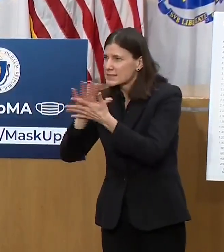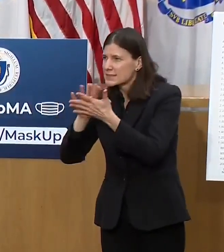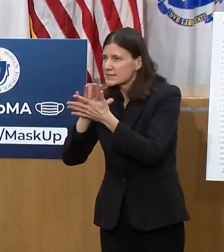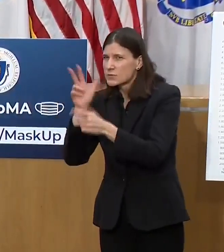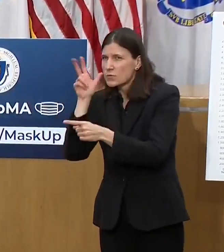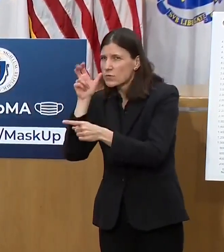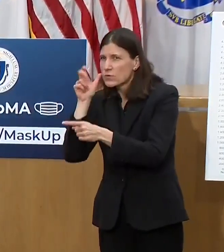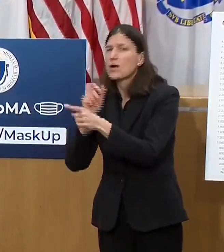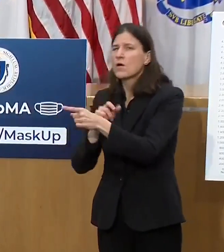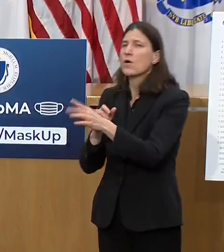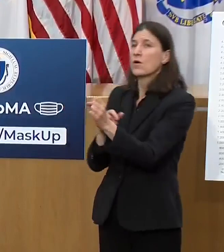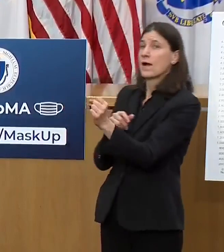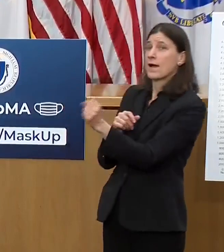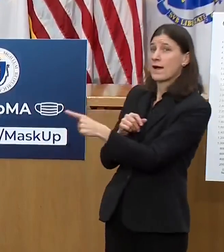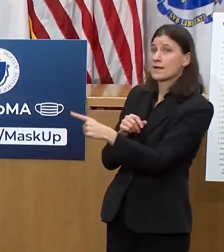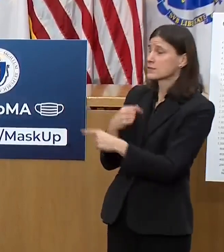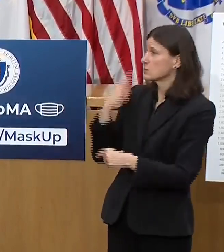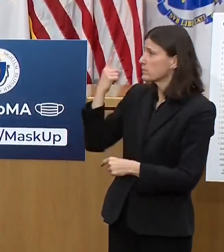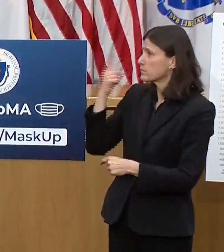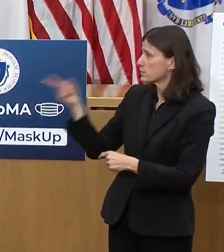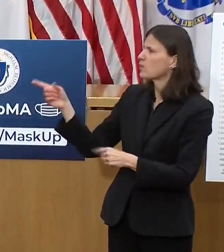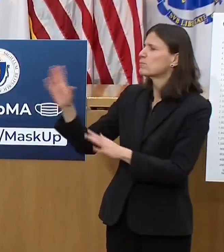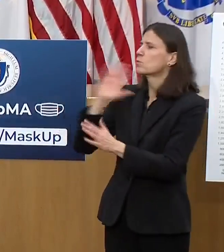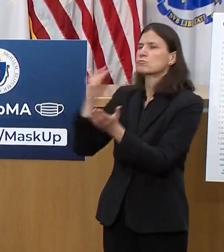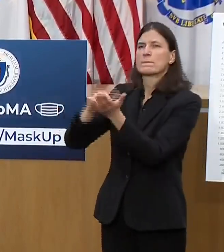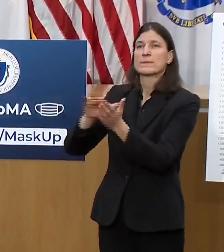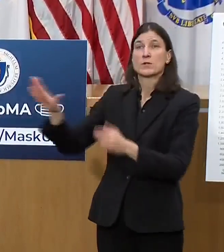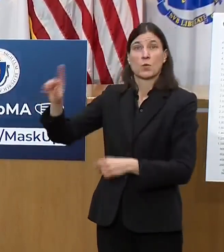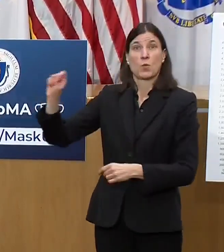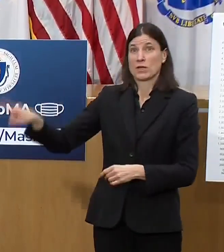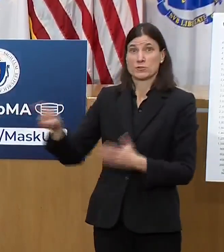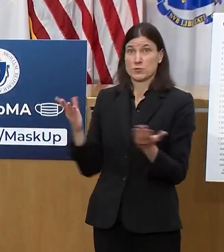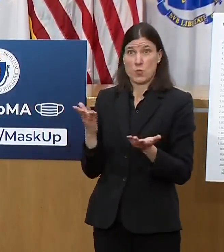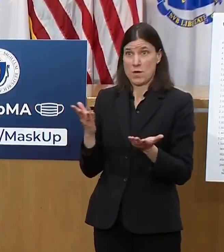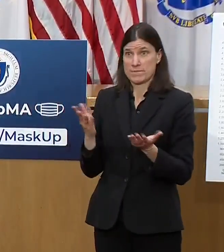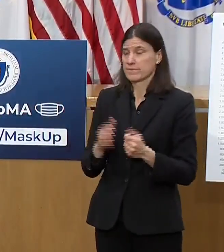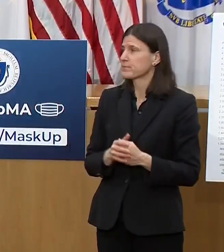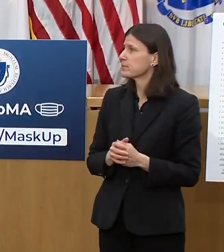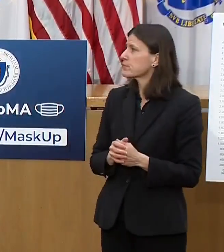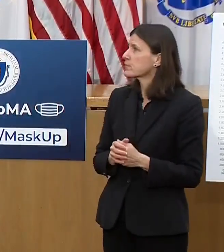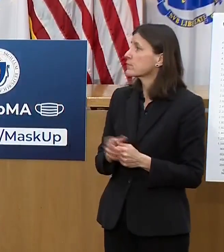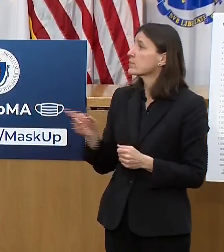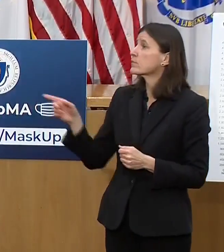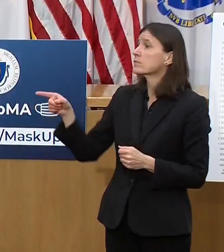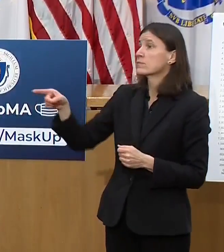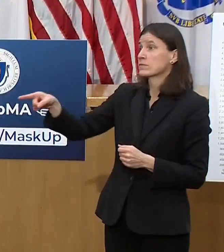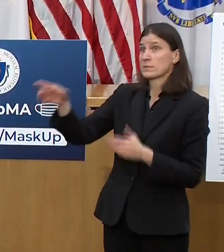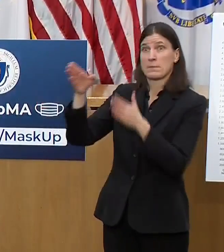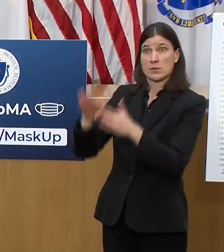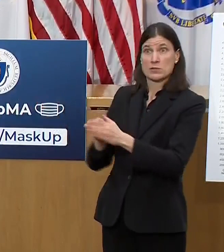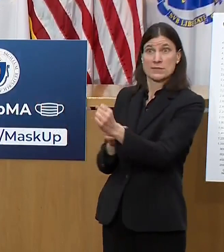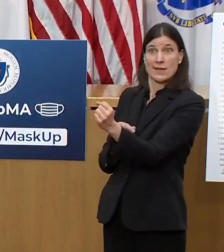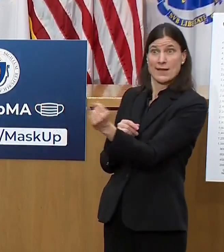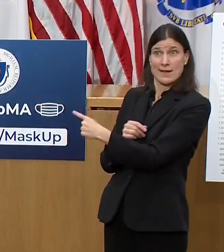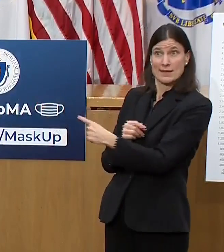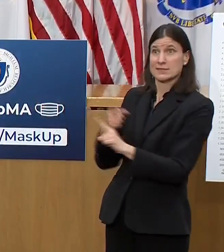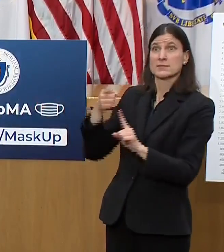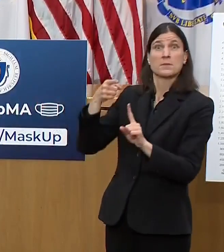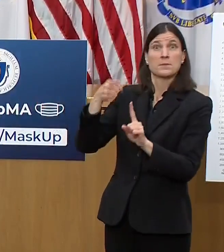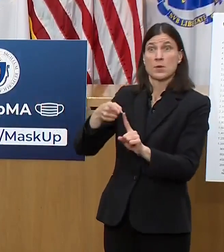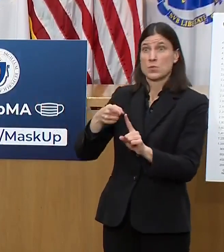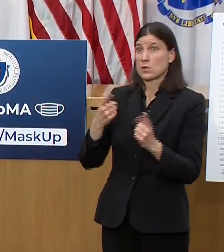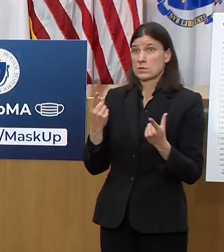Sure. So the question is, can you describe what the experience is like now in the hospital as people are contemplating traveling